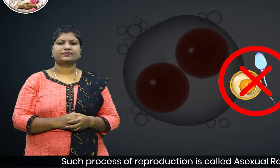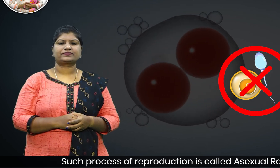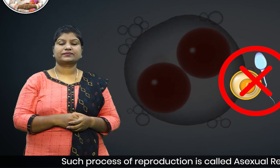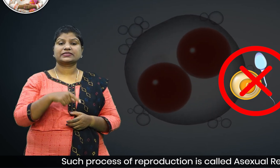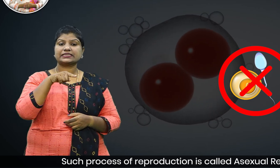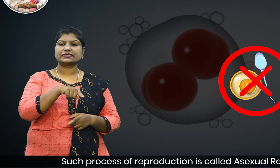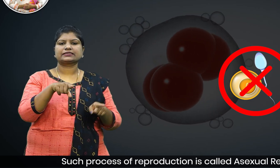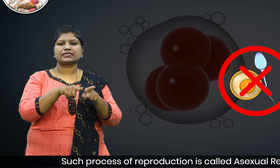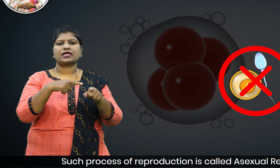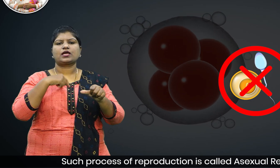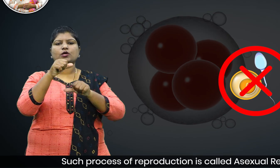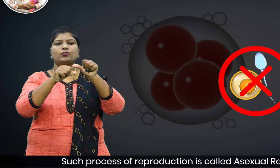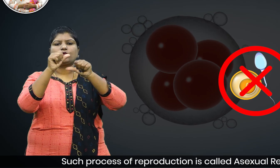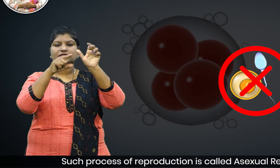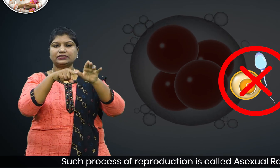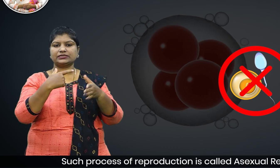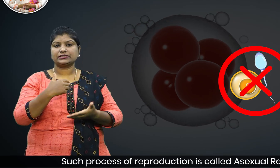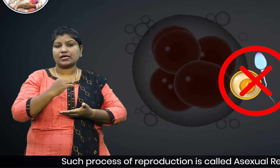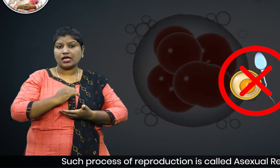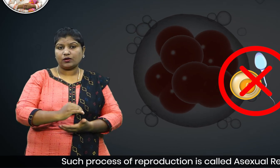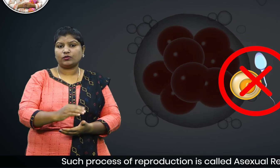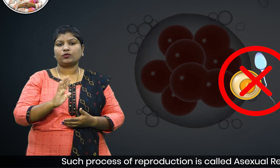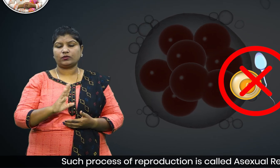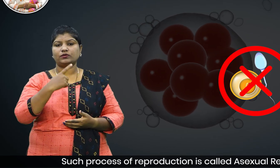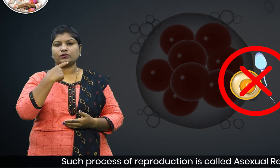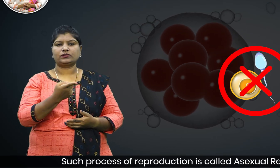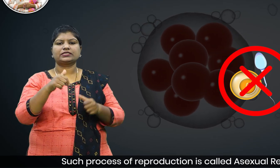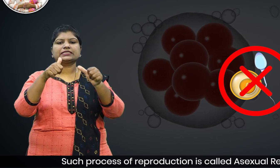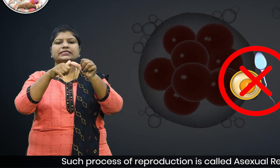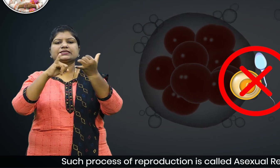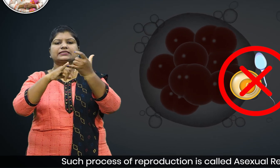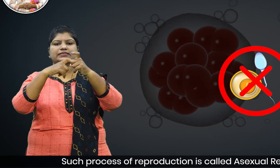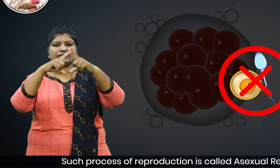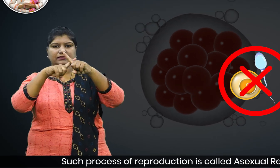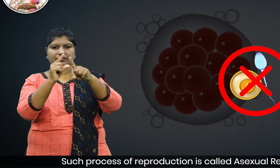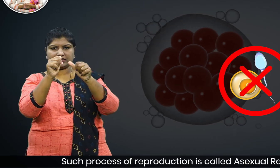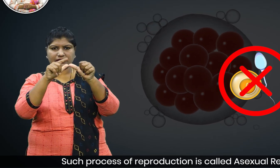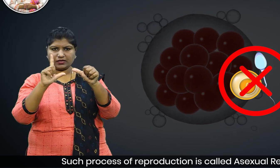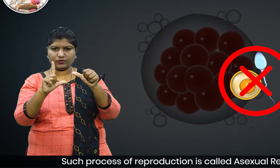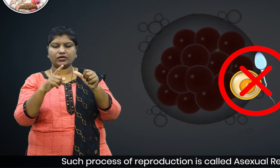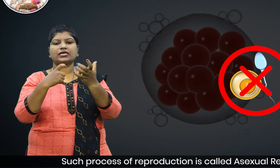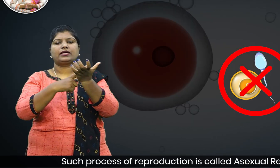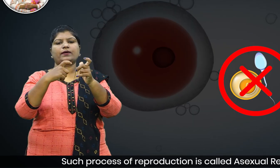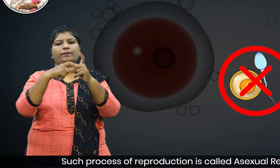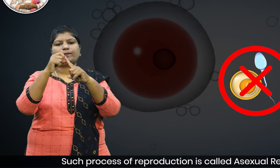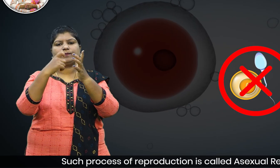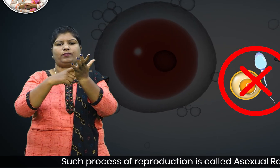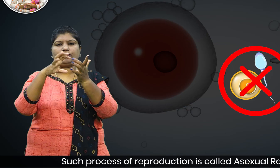Such process of reproduction is called asexual reproduction.